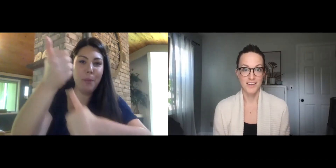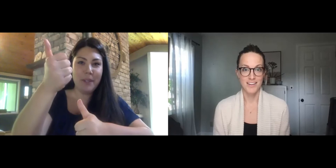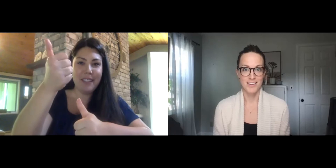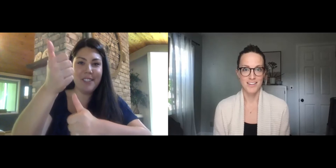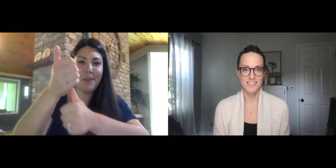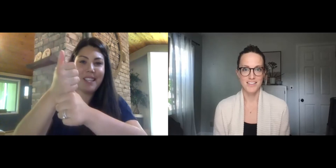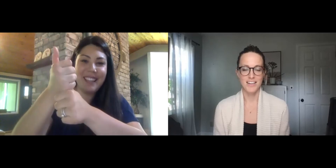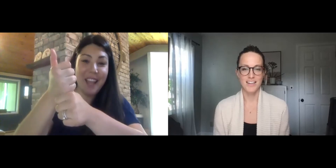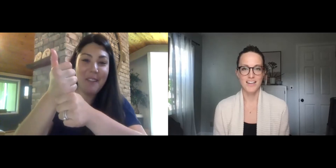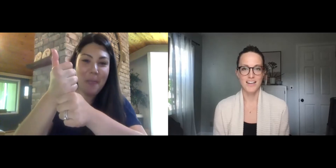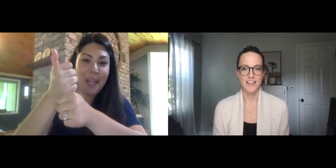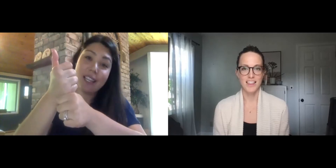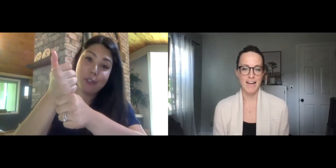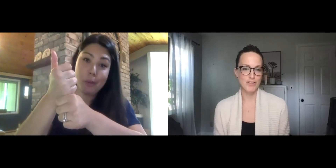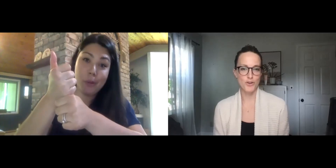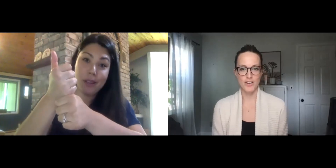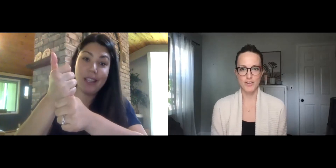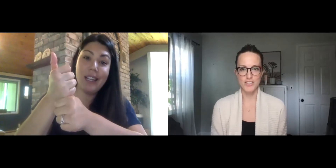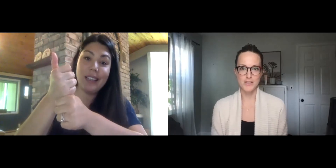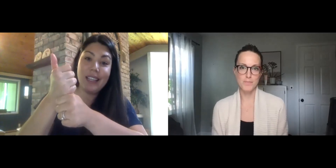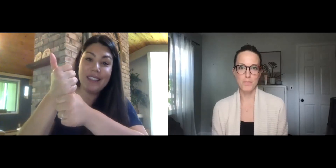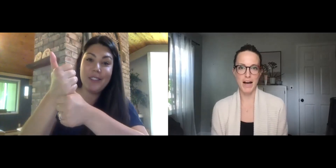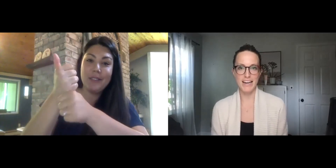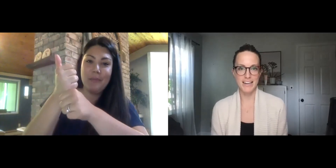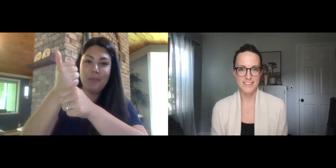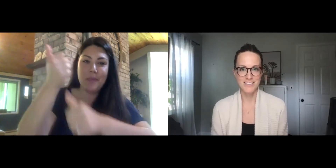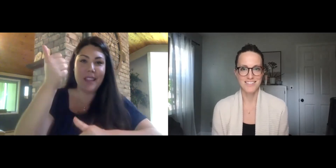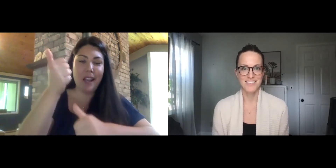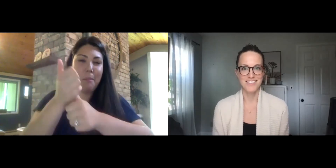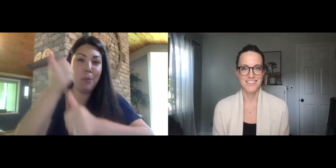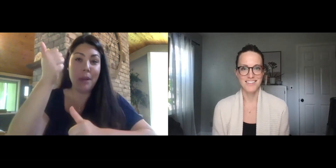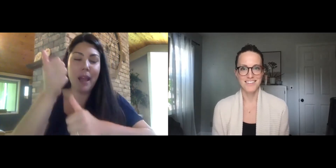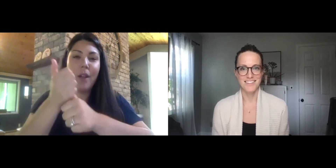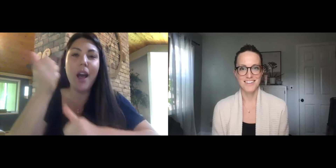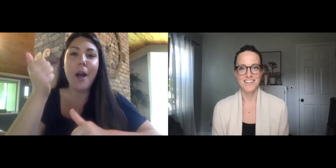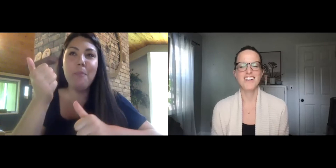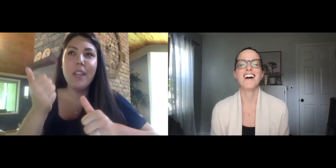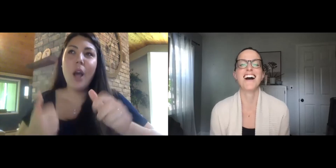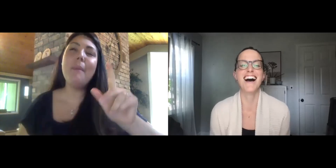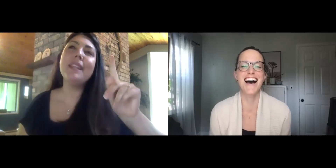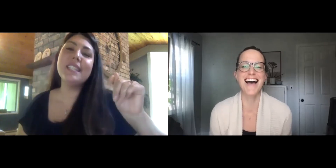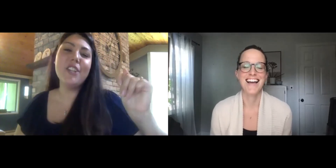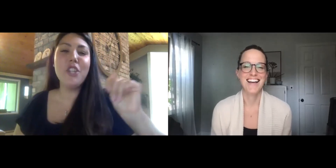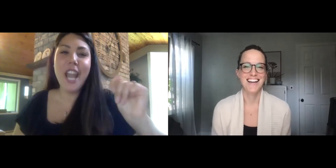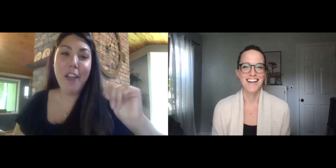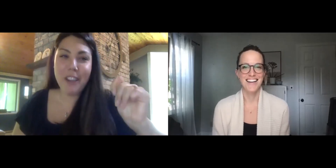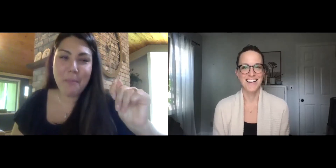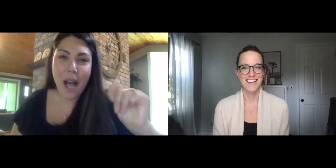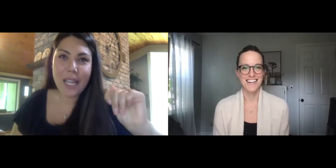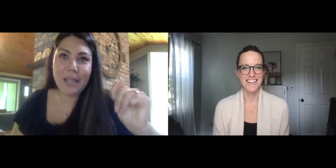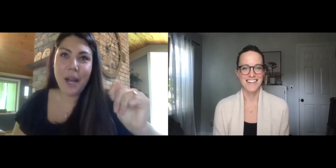Poop. So it's like laboratory versus potty. Like a poop coming out. I mean, this is like